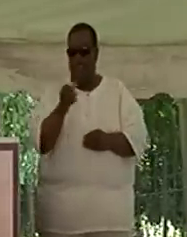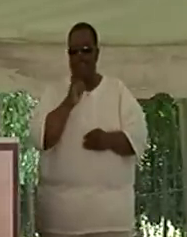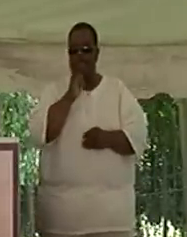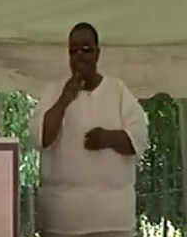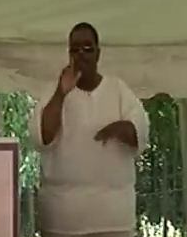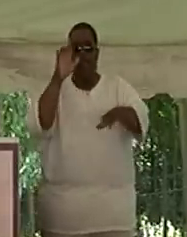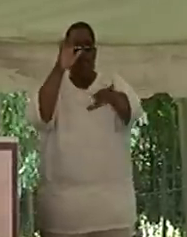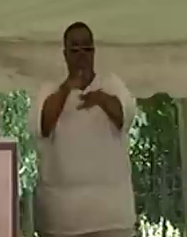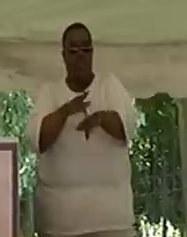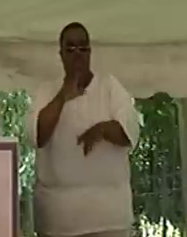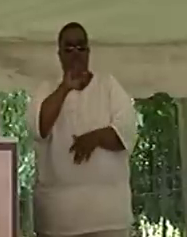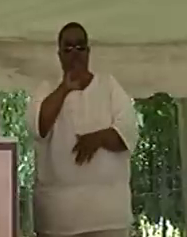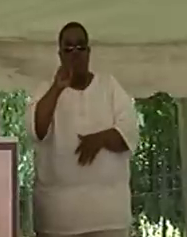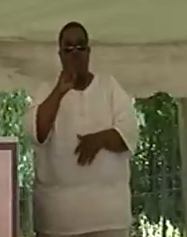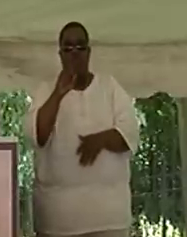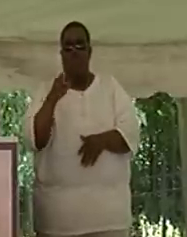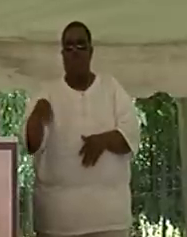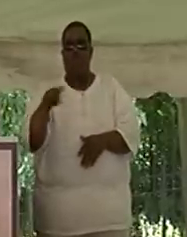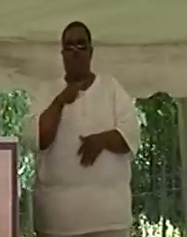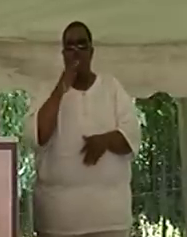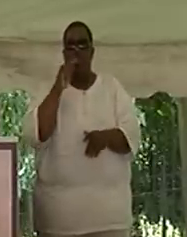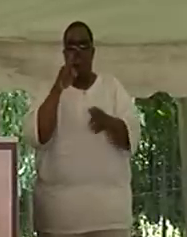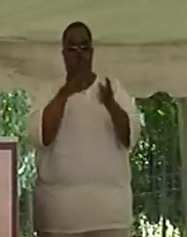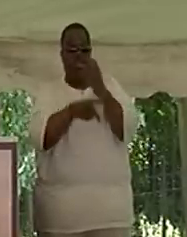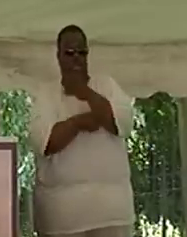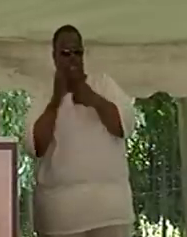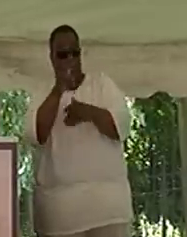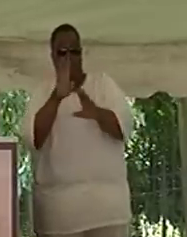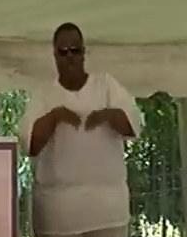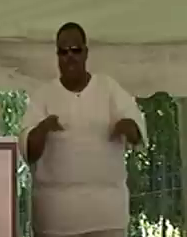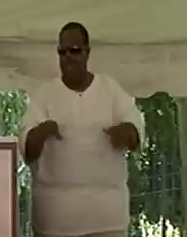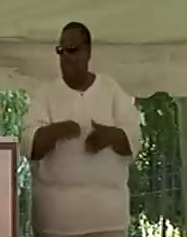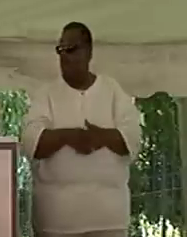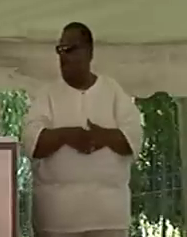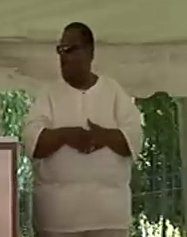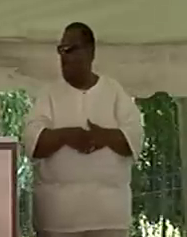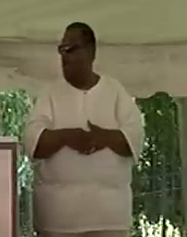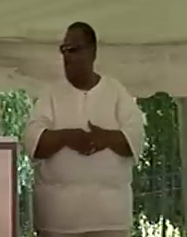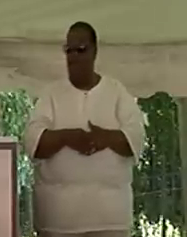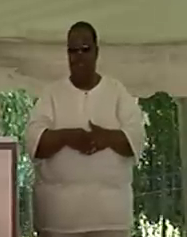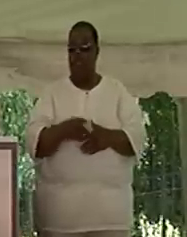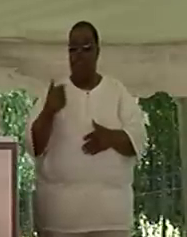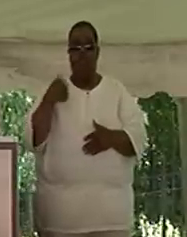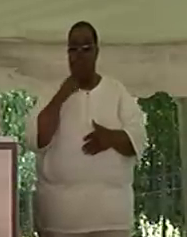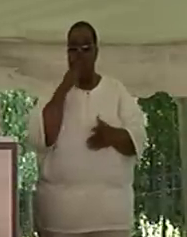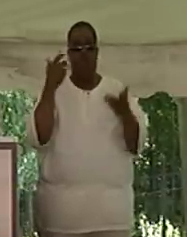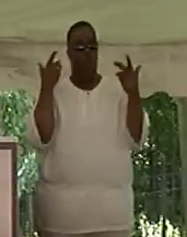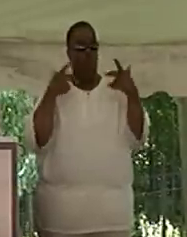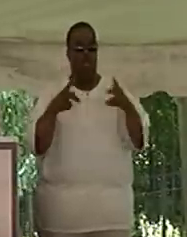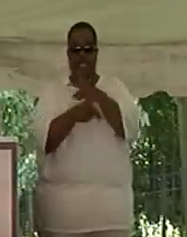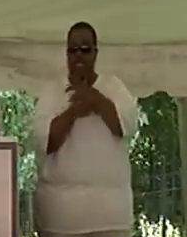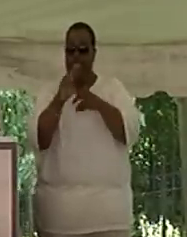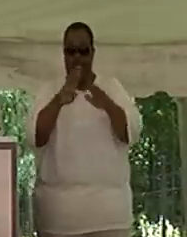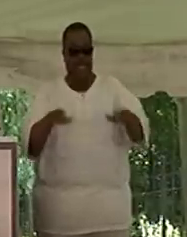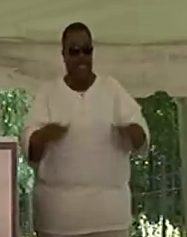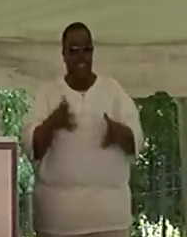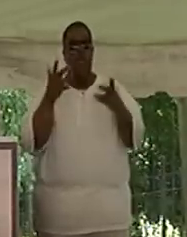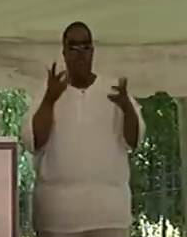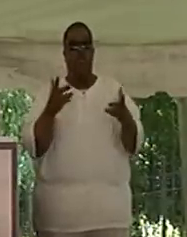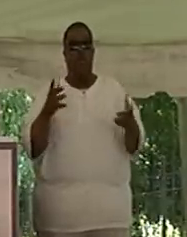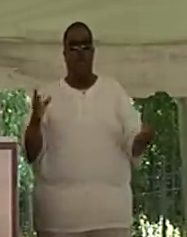don't reach out to social workers because they will take your kids. And we were like, we don't want to do that. We